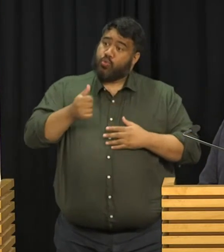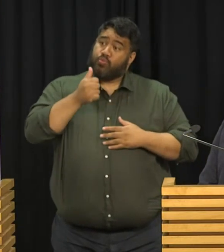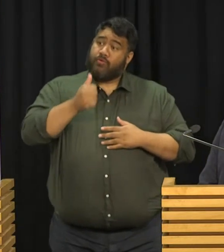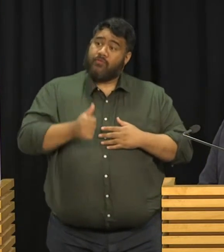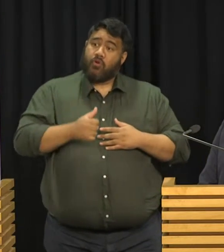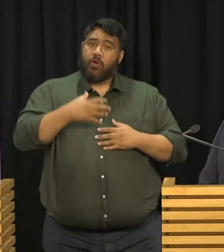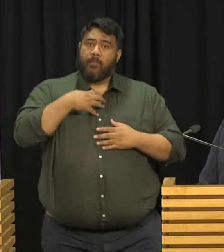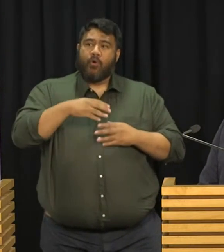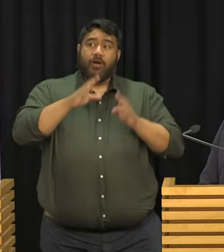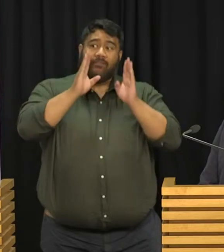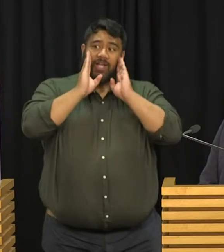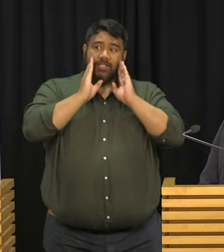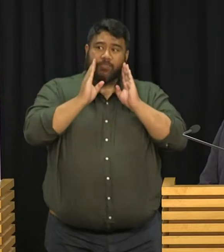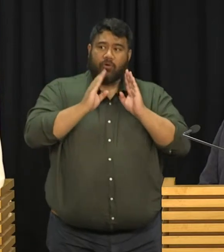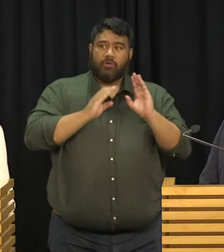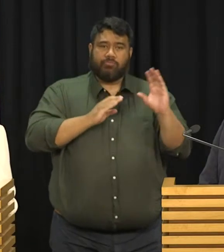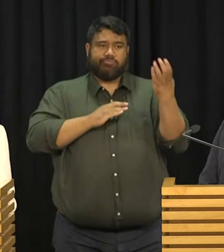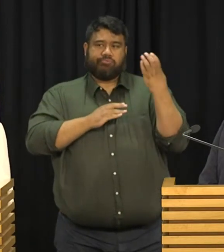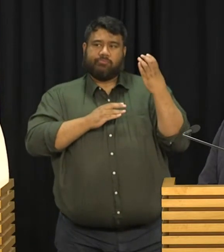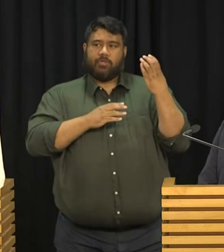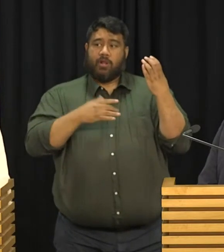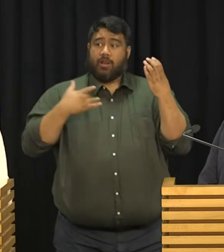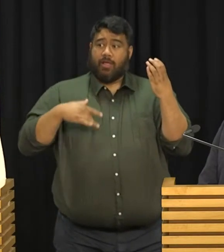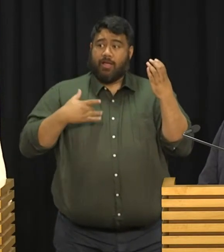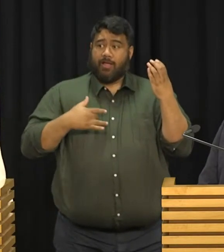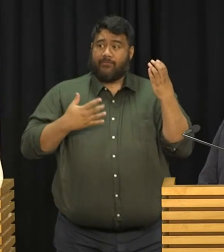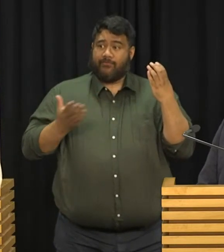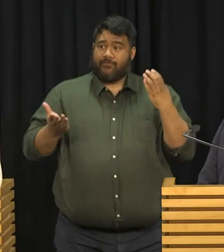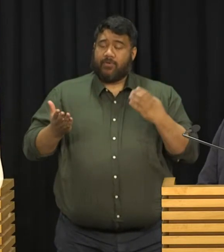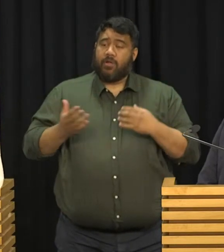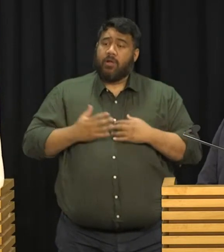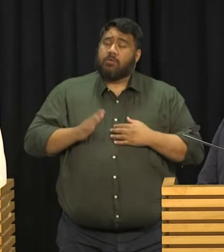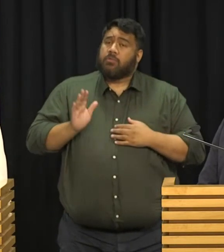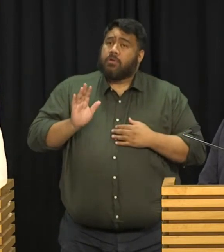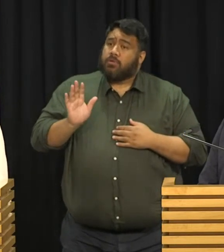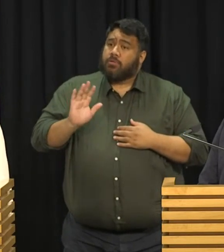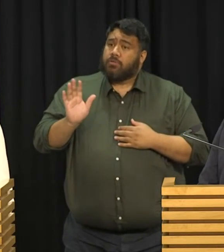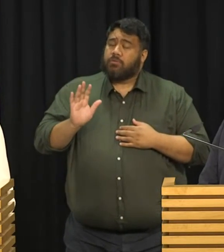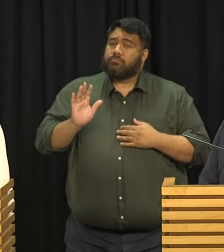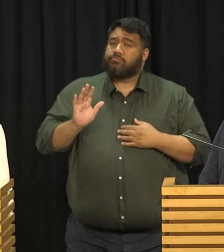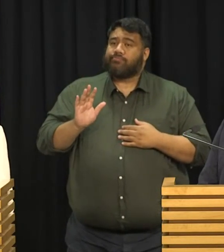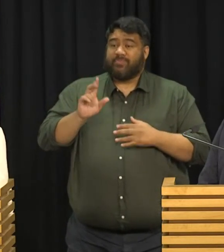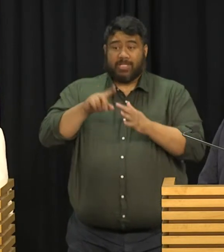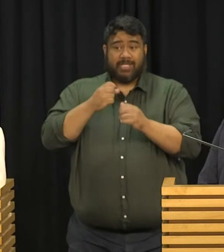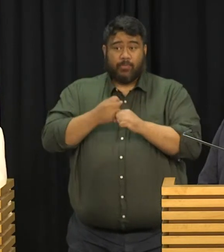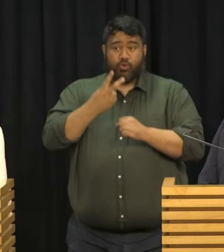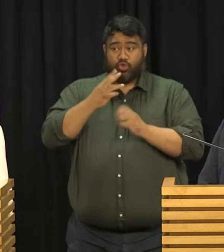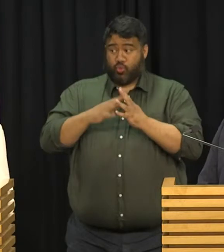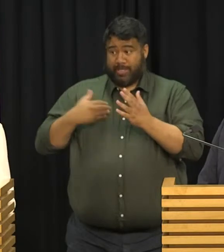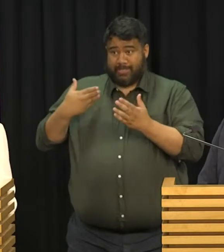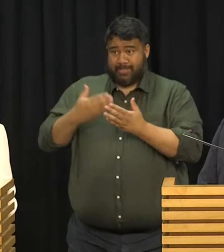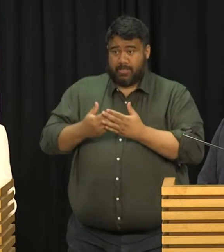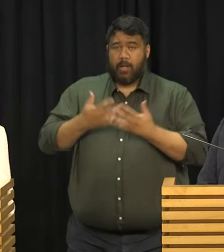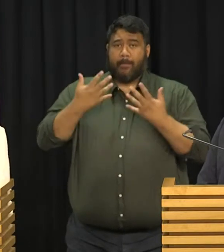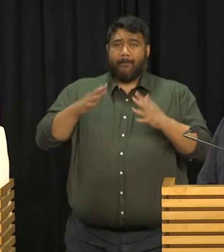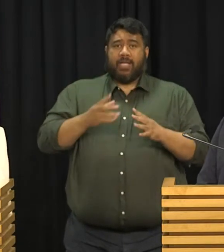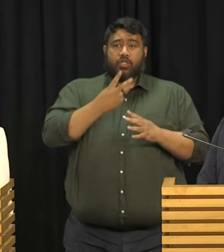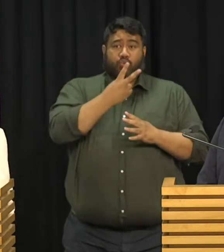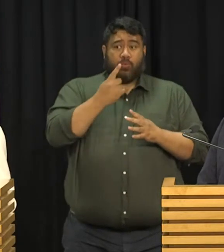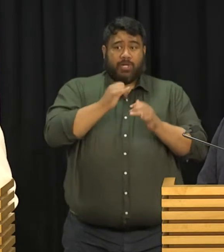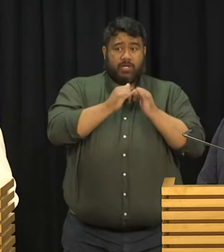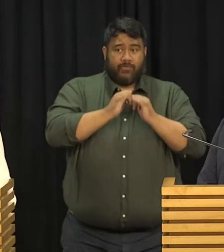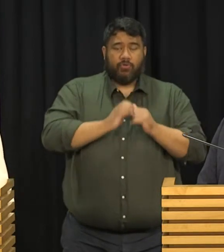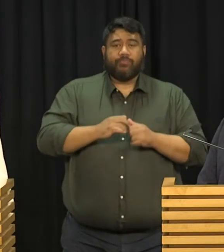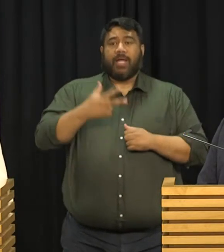No, I don't. Look, for instance, if we look at the last 2 weeks, I've done 21 interviews, I've done 8